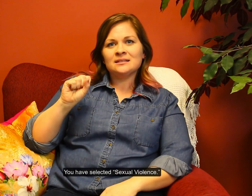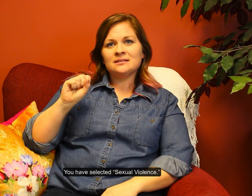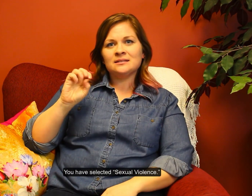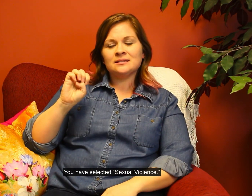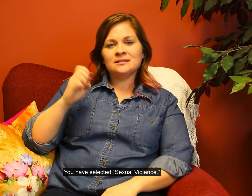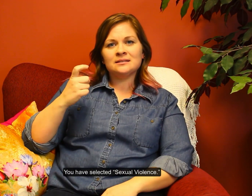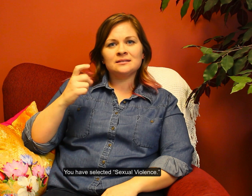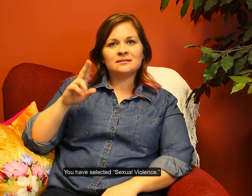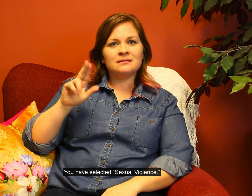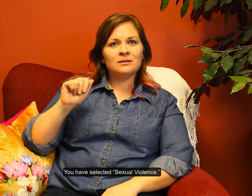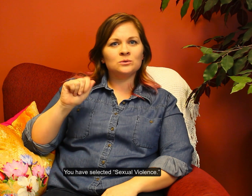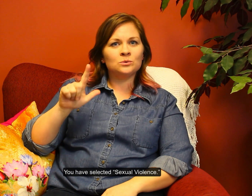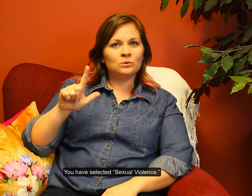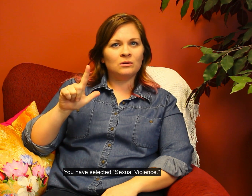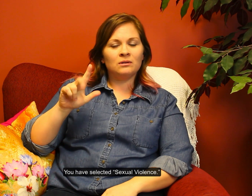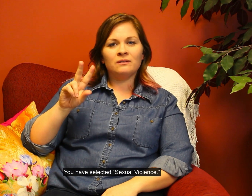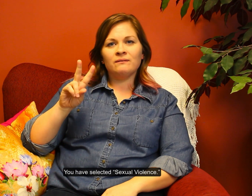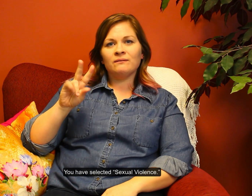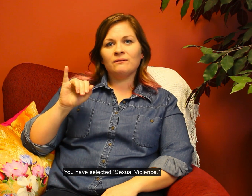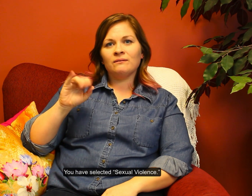You have selected sexual violence.